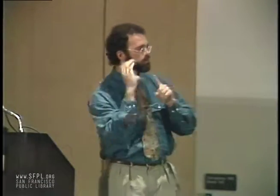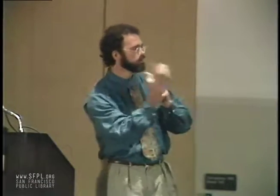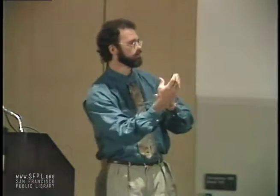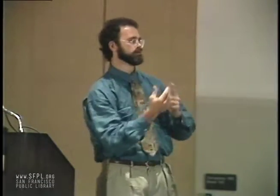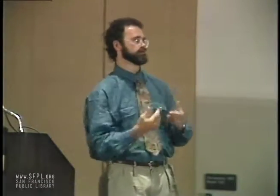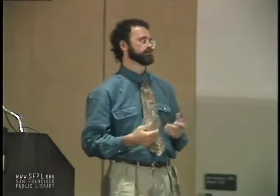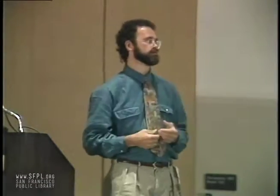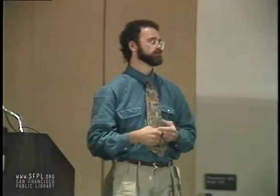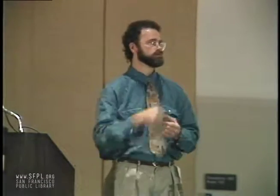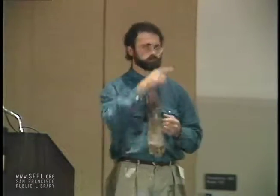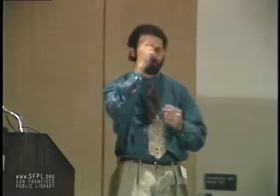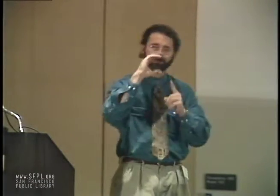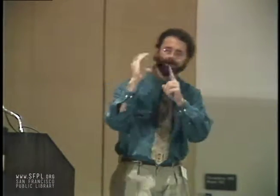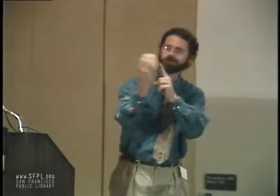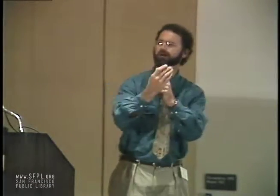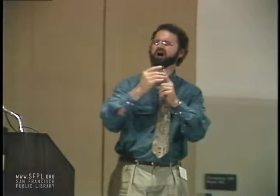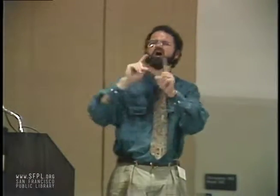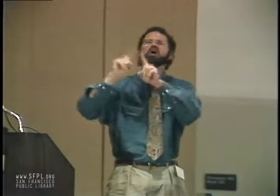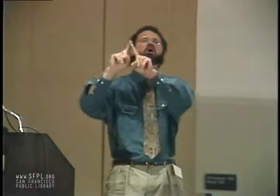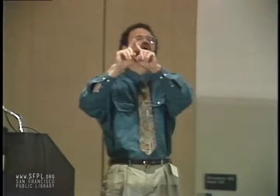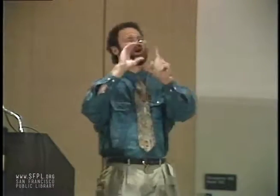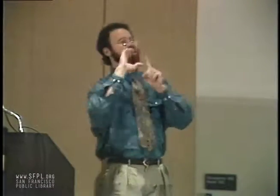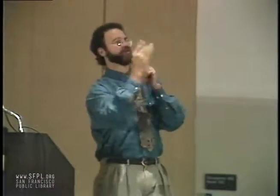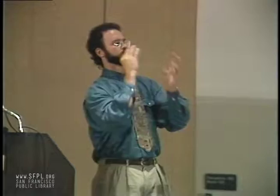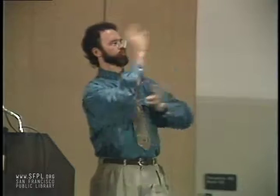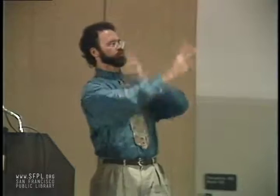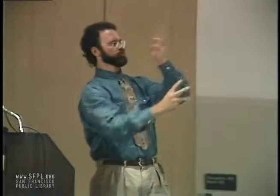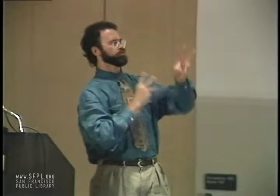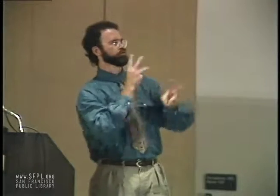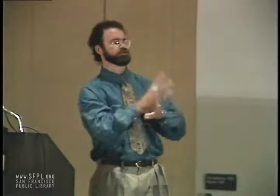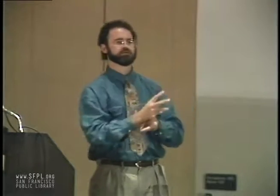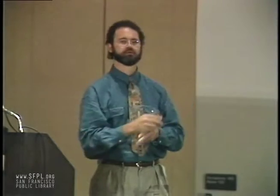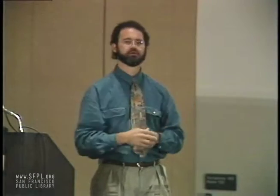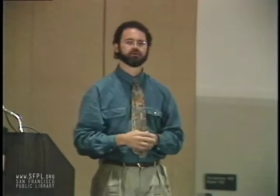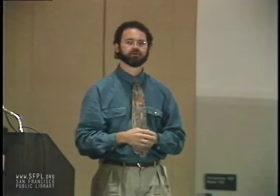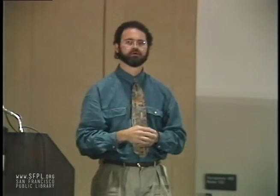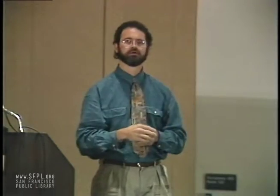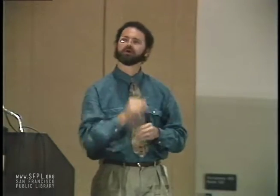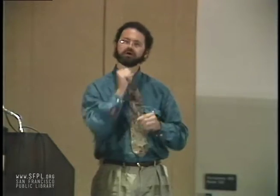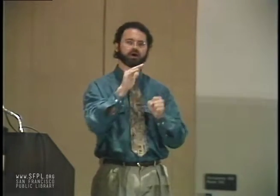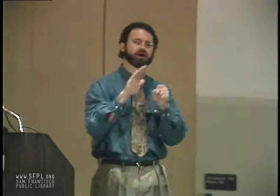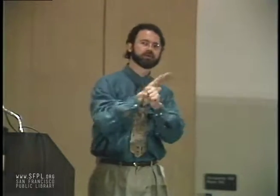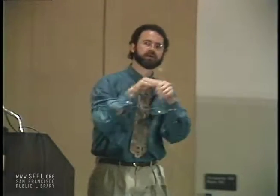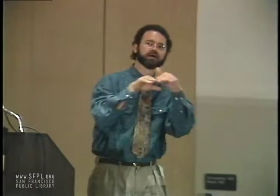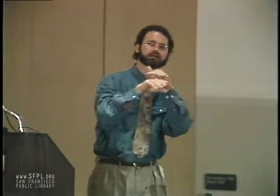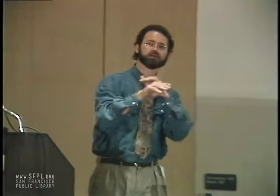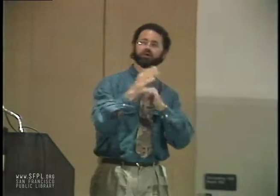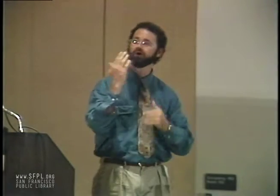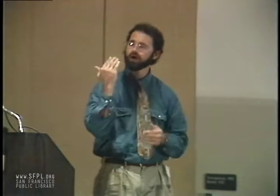example, regardless of the culture, all cultures around the world